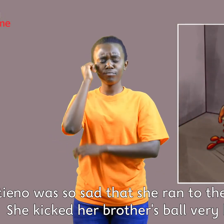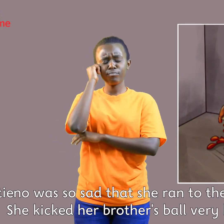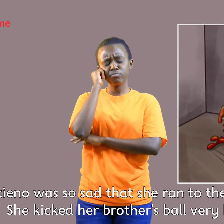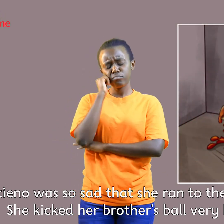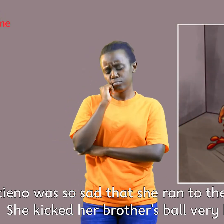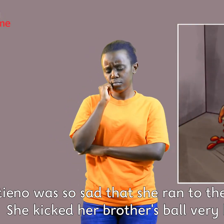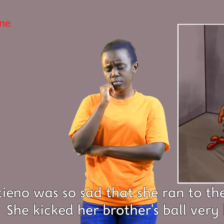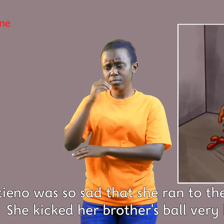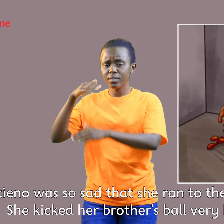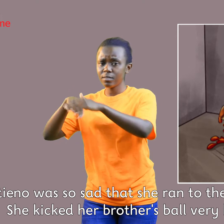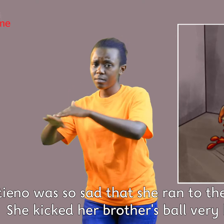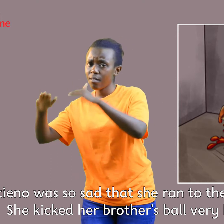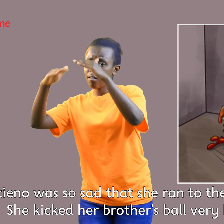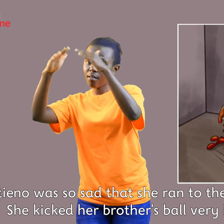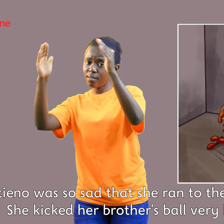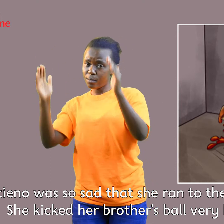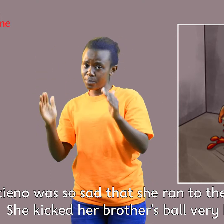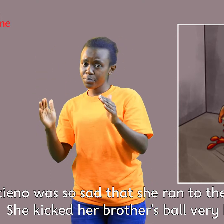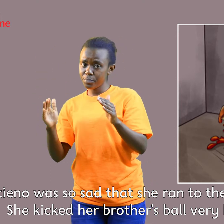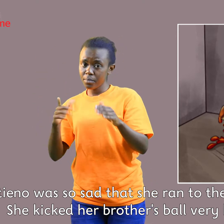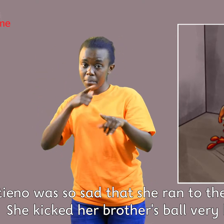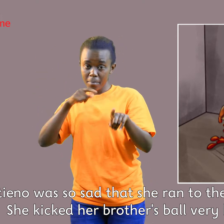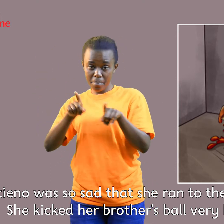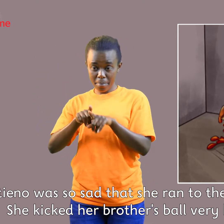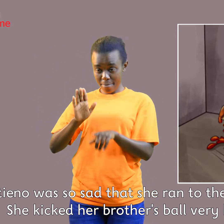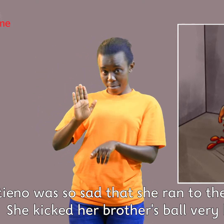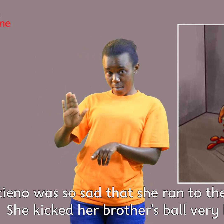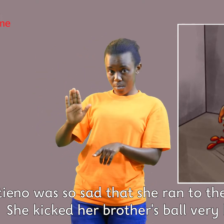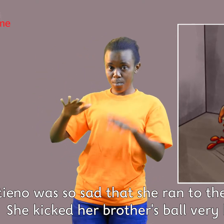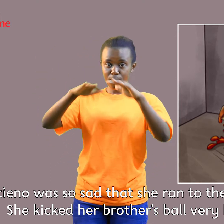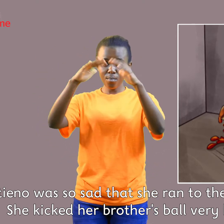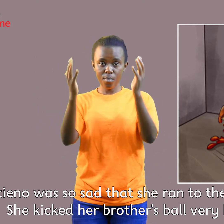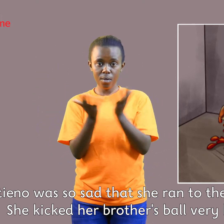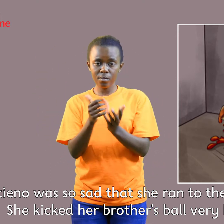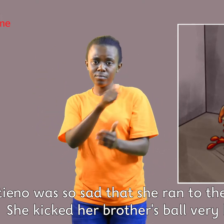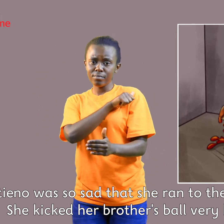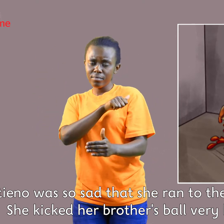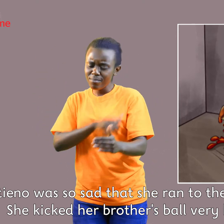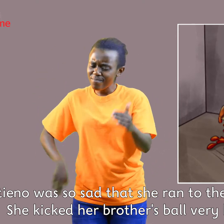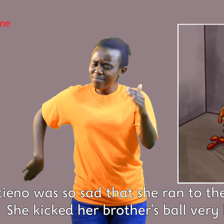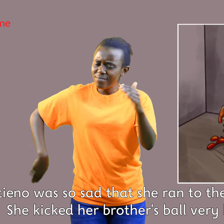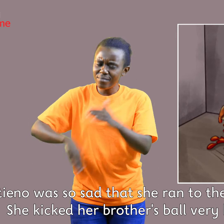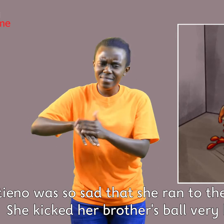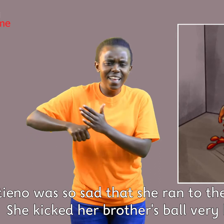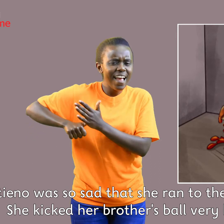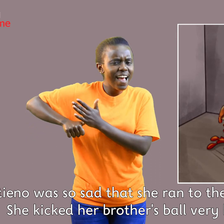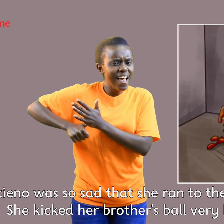Atieno was so sad, she ran to the house. She kicked her brother's ball very hard.